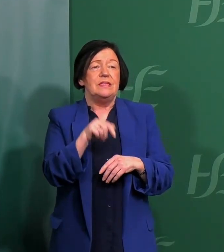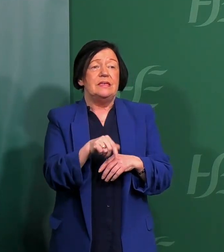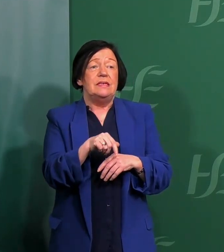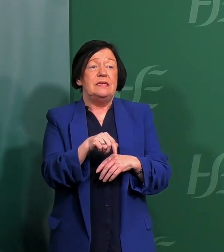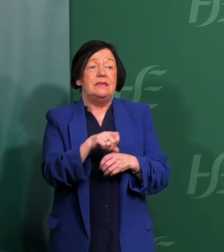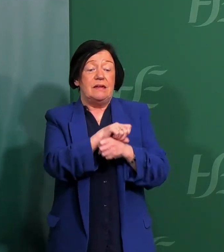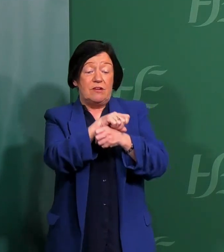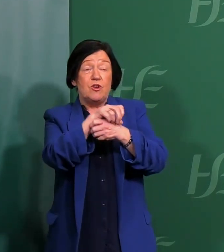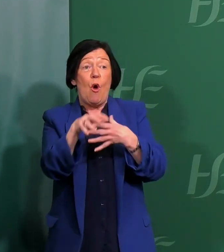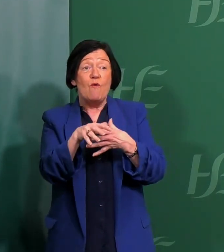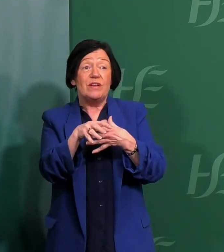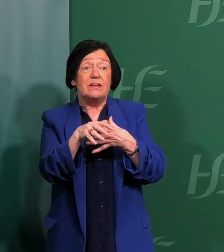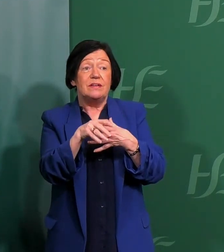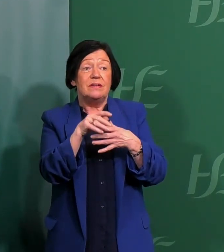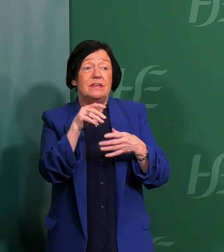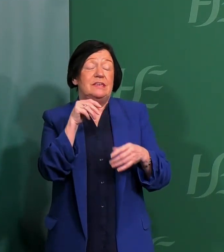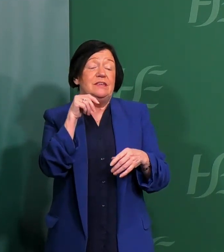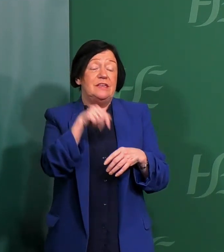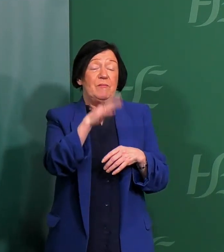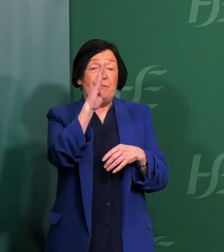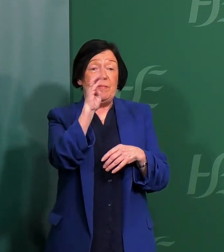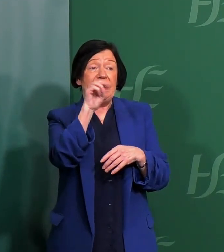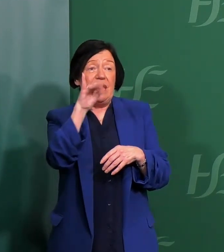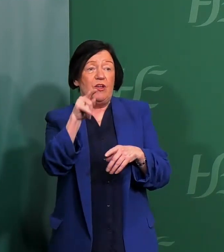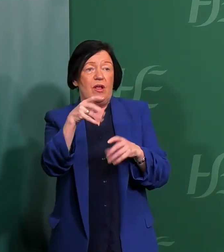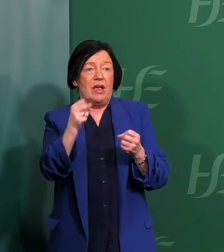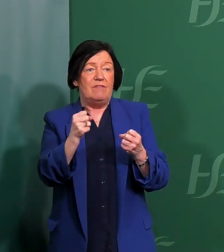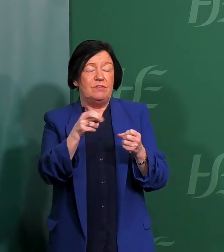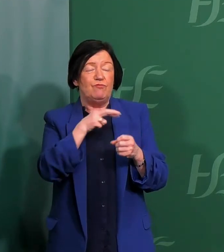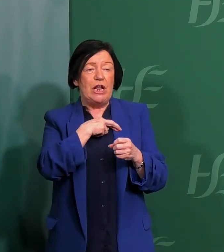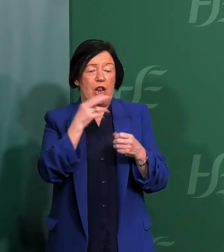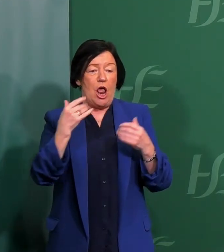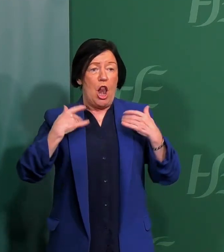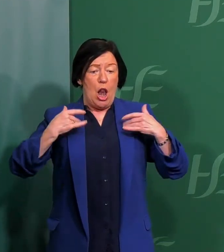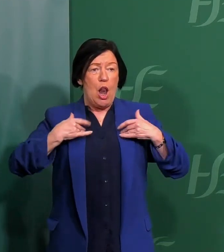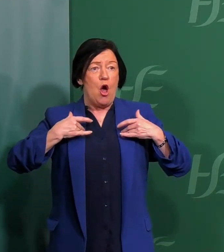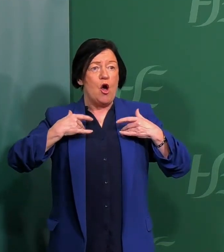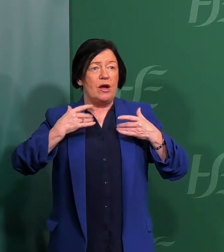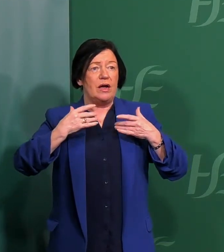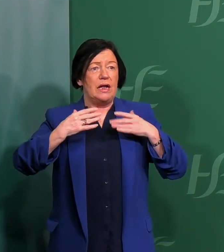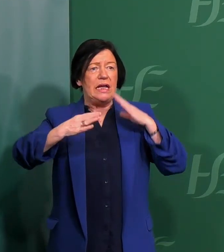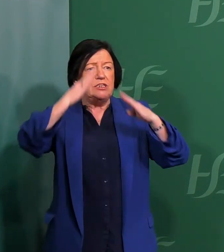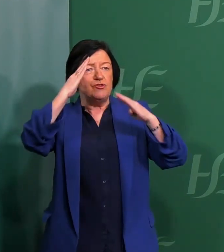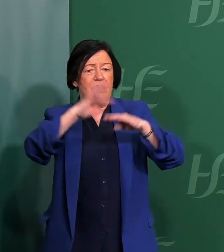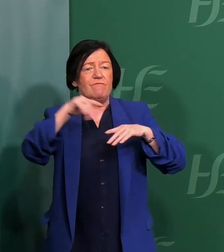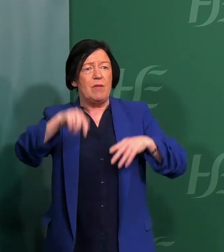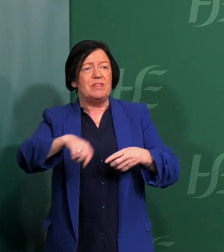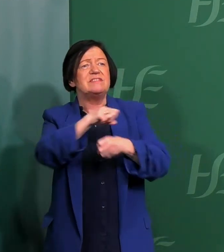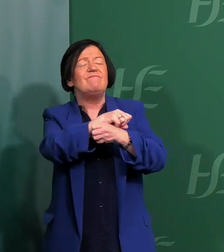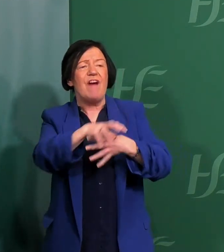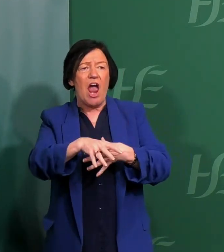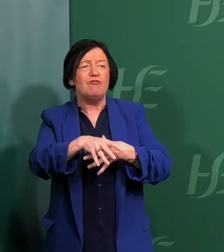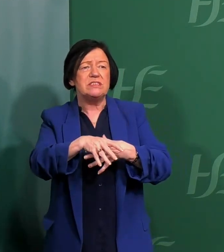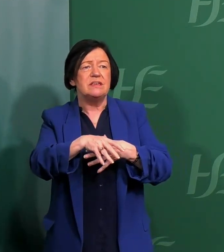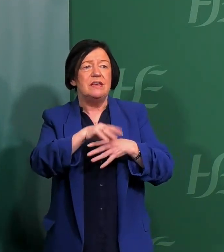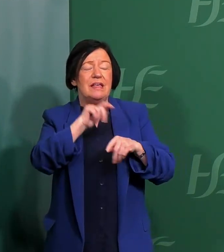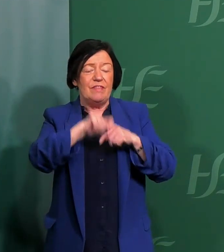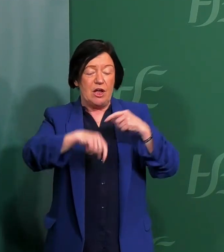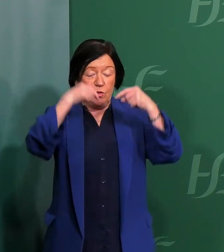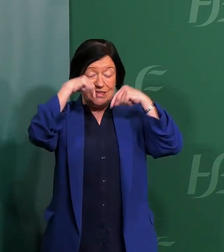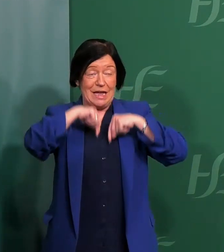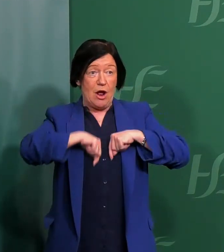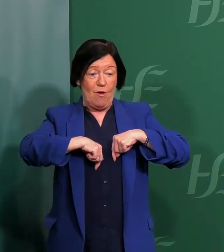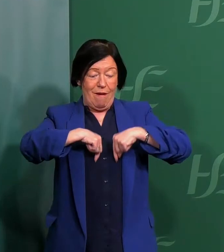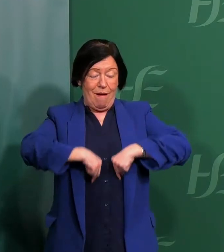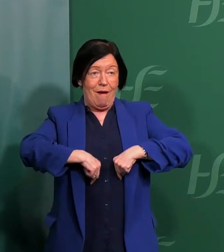condition of COVID pneumonitis, which is where they get acute lung injury from this virus, which gets down to the lower